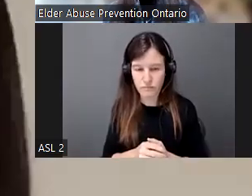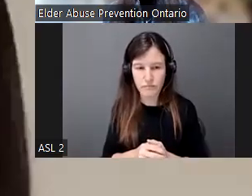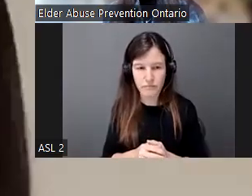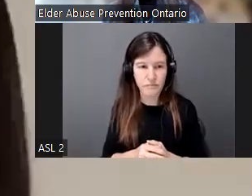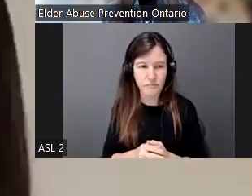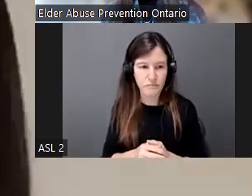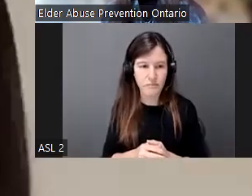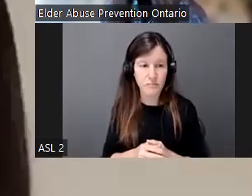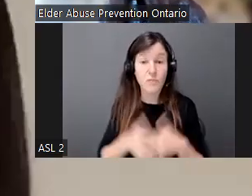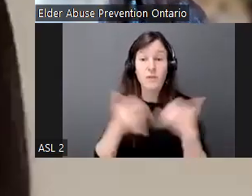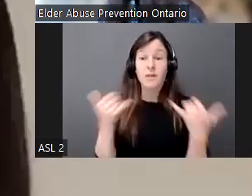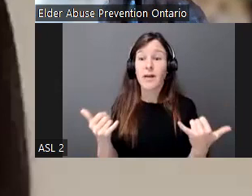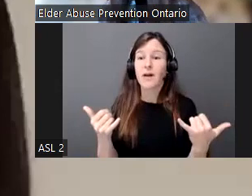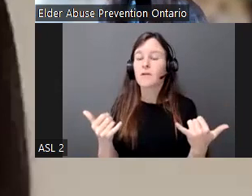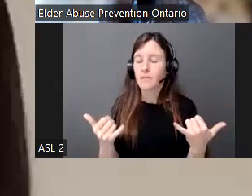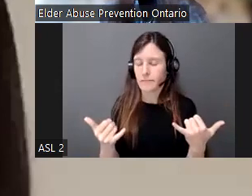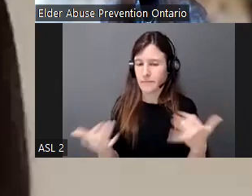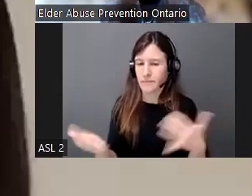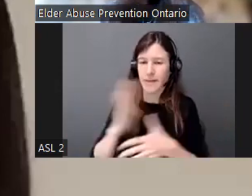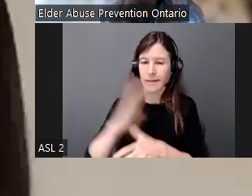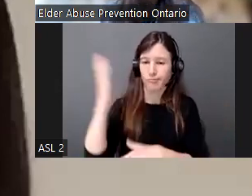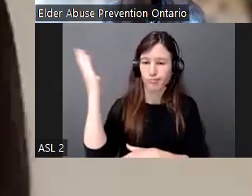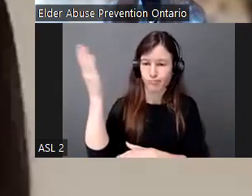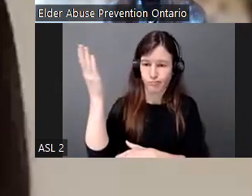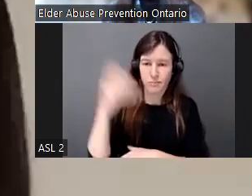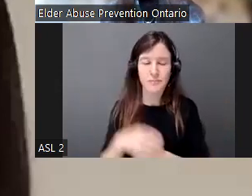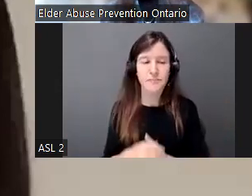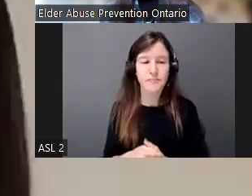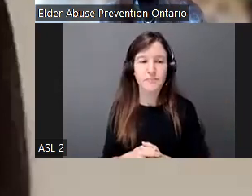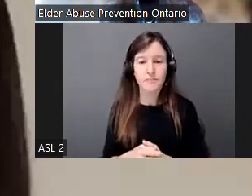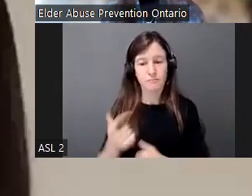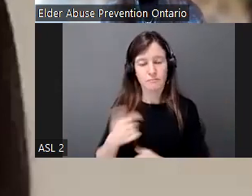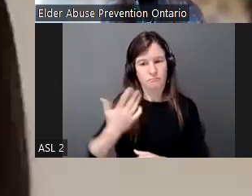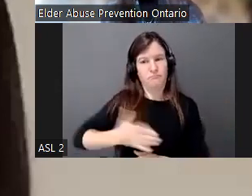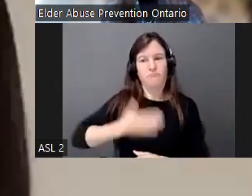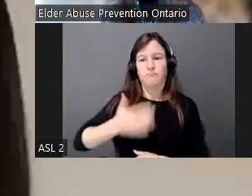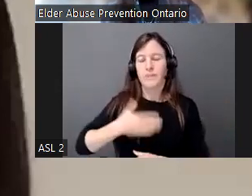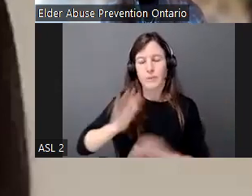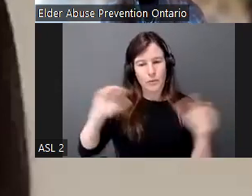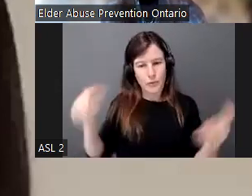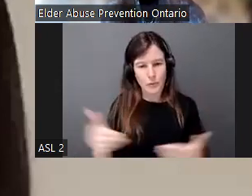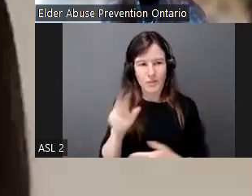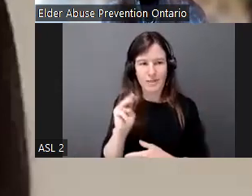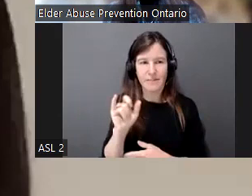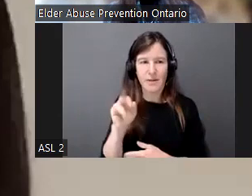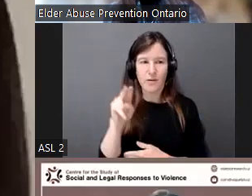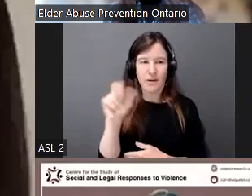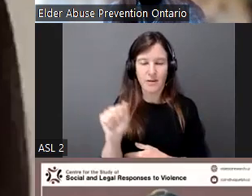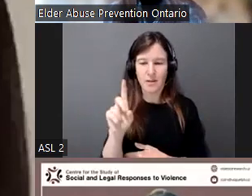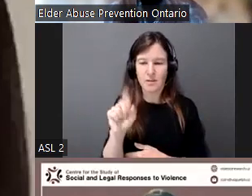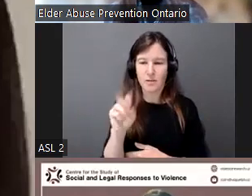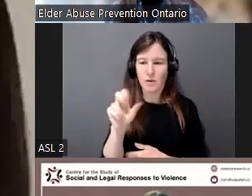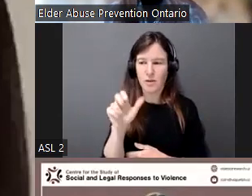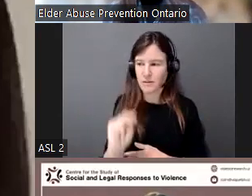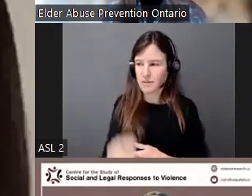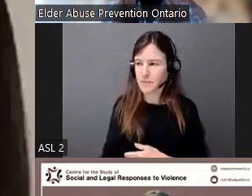So that brings us to our keynote presentation. It gives me great pleasure to introduce Myrna Dawson.